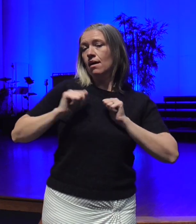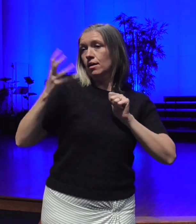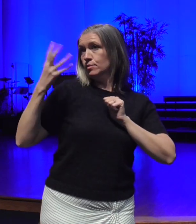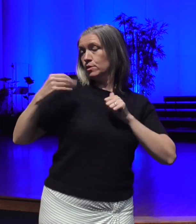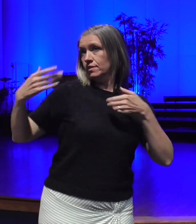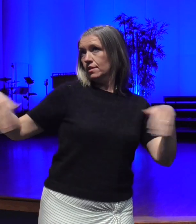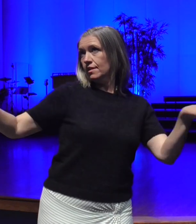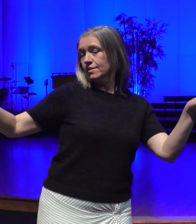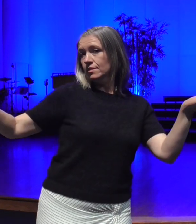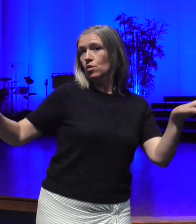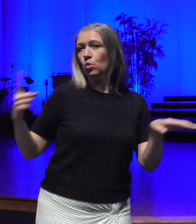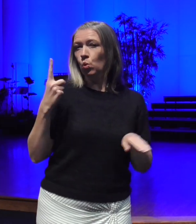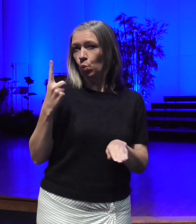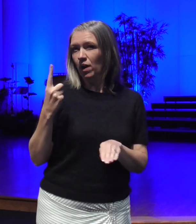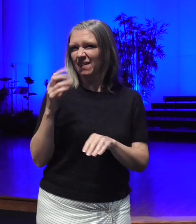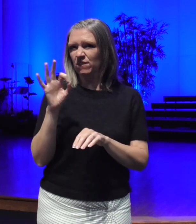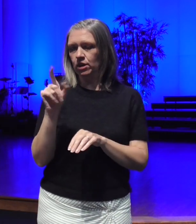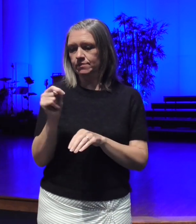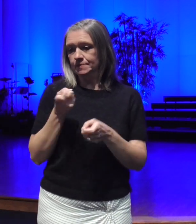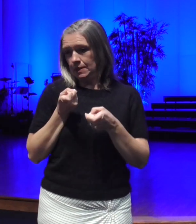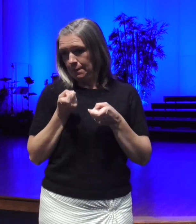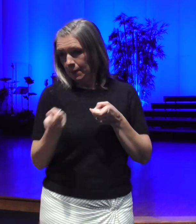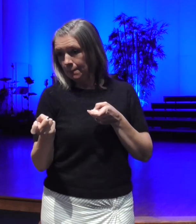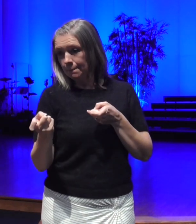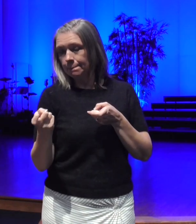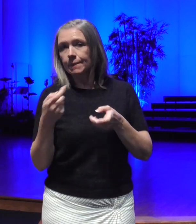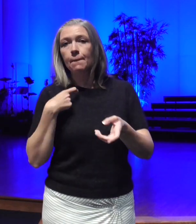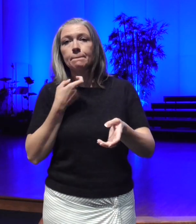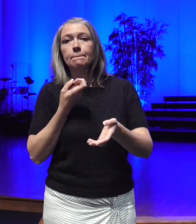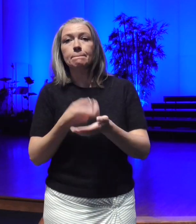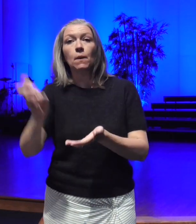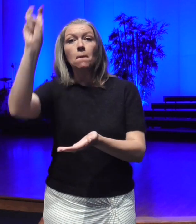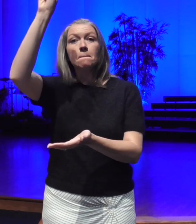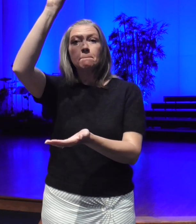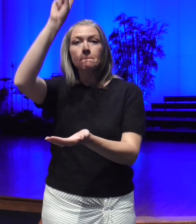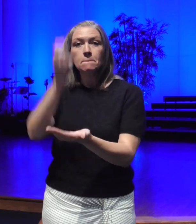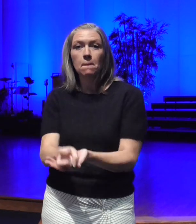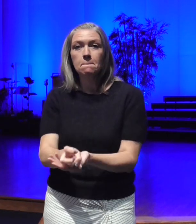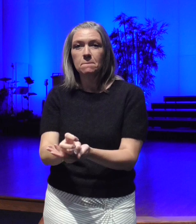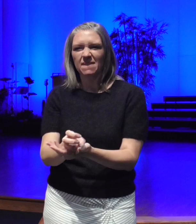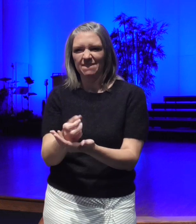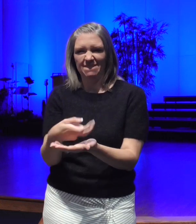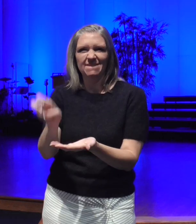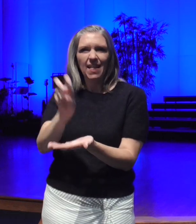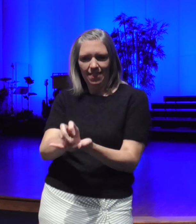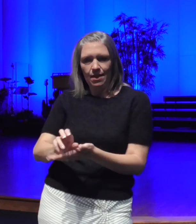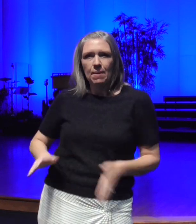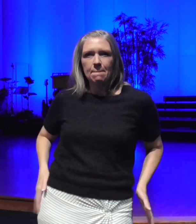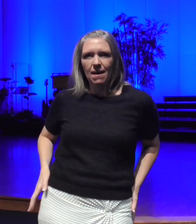move on one foot. My foot fell out from underneath me, and I fell right on my butt.